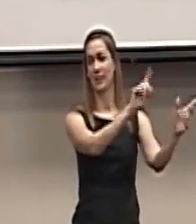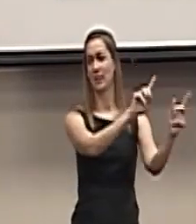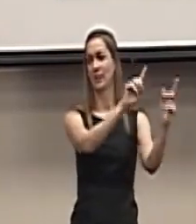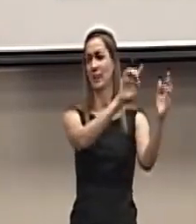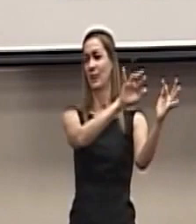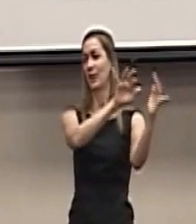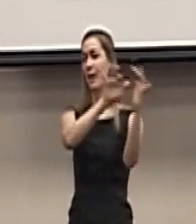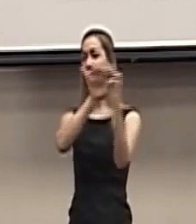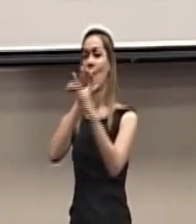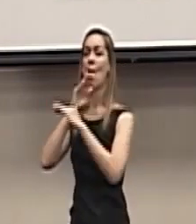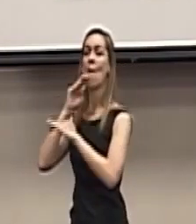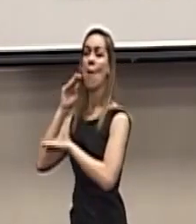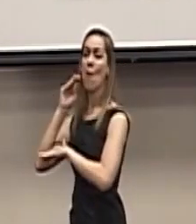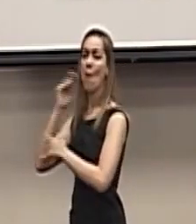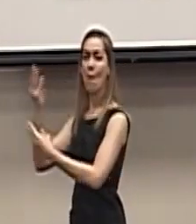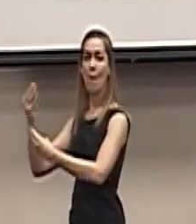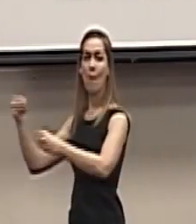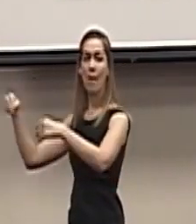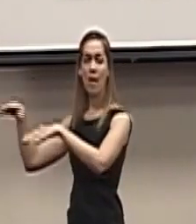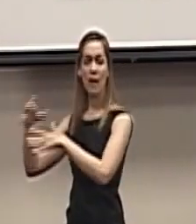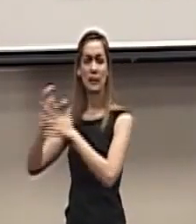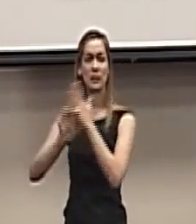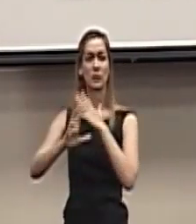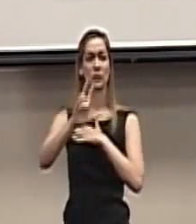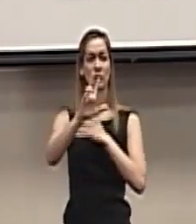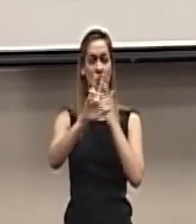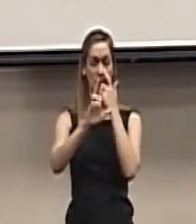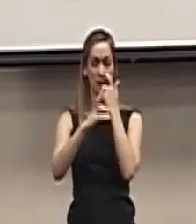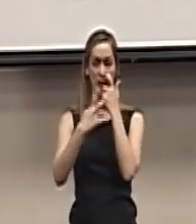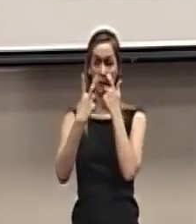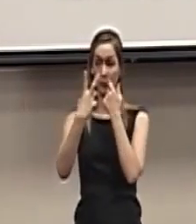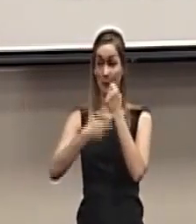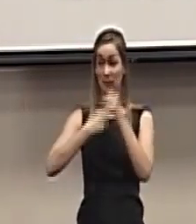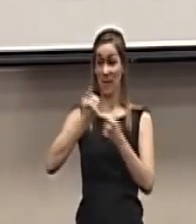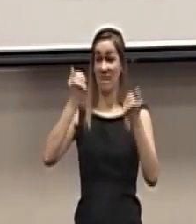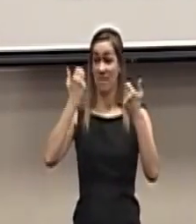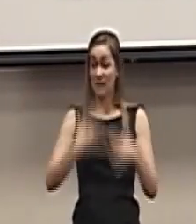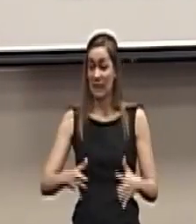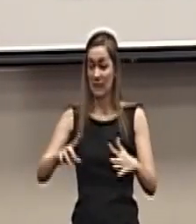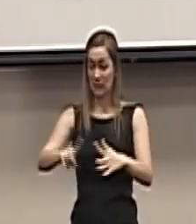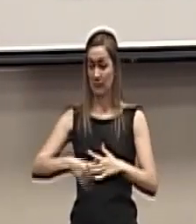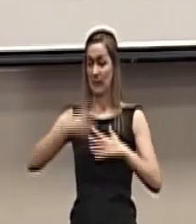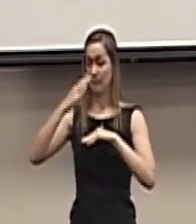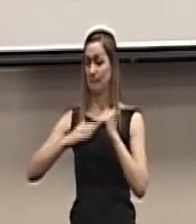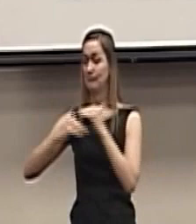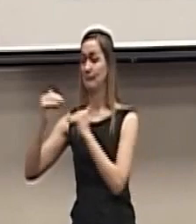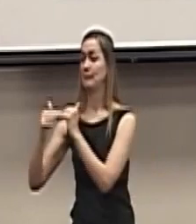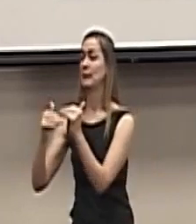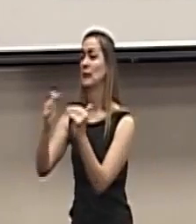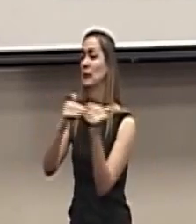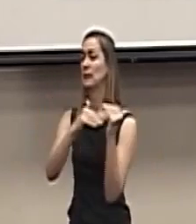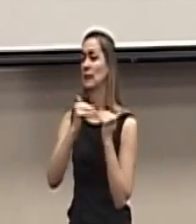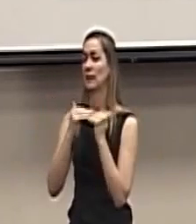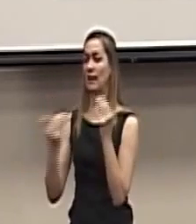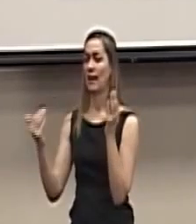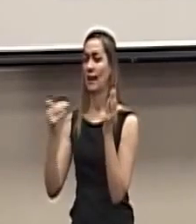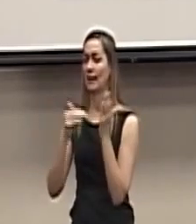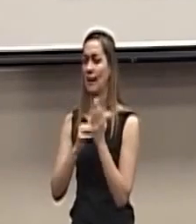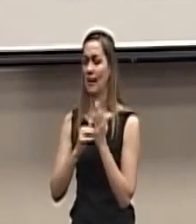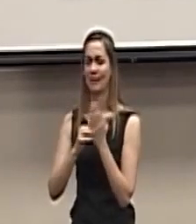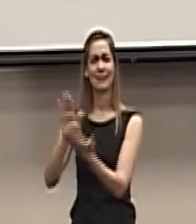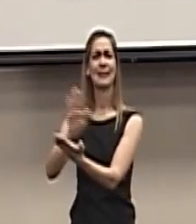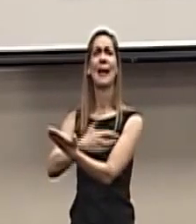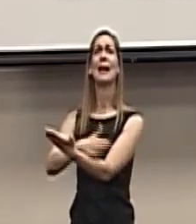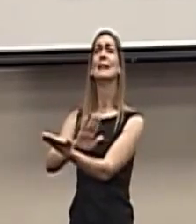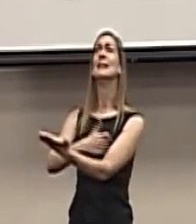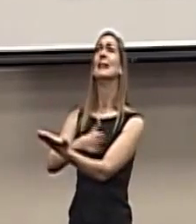this in chapter 3, that after 2 years, they begin the process of rebuilding. And it says they sang responsively, praising and